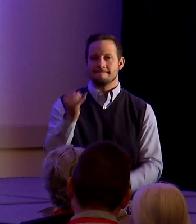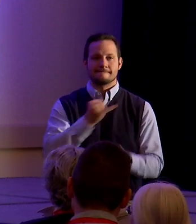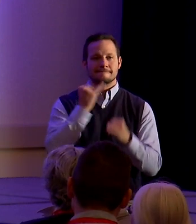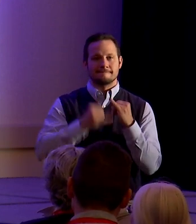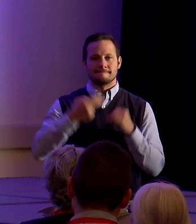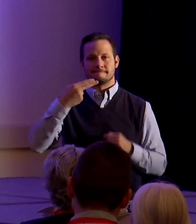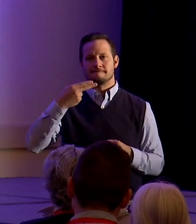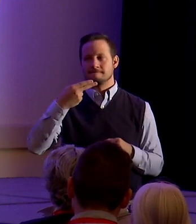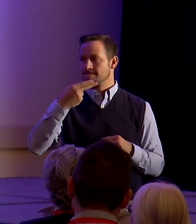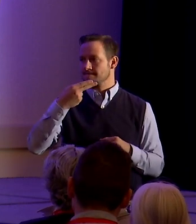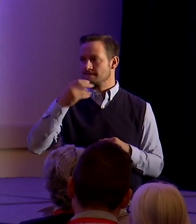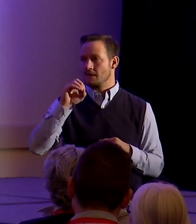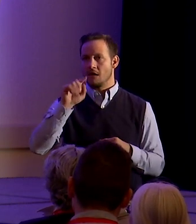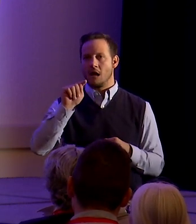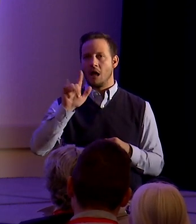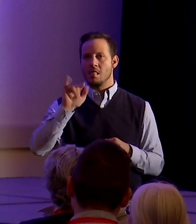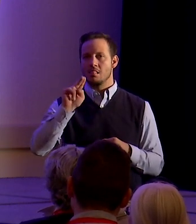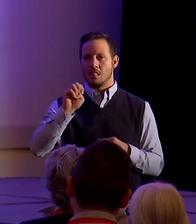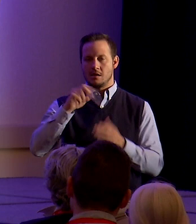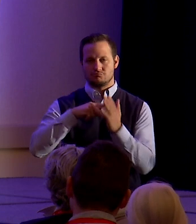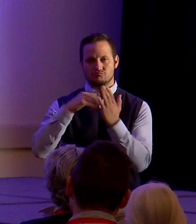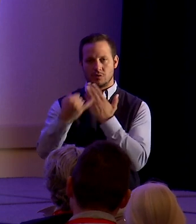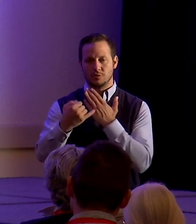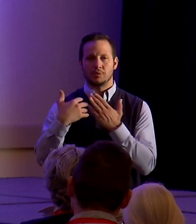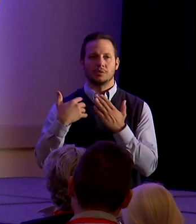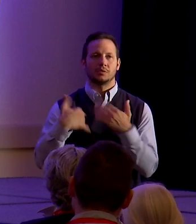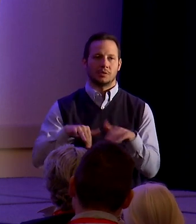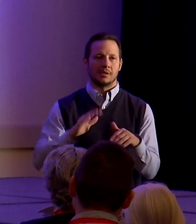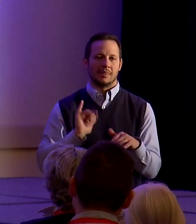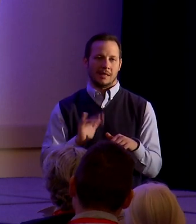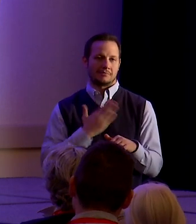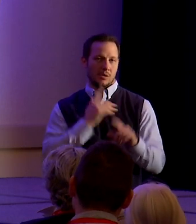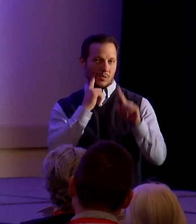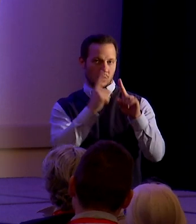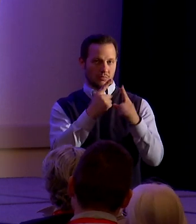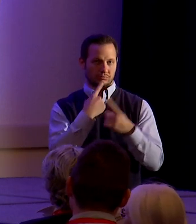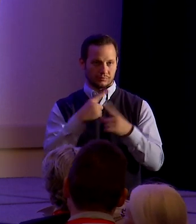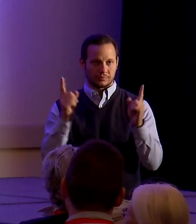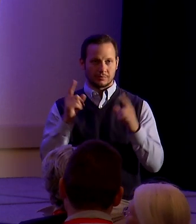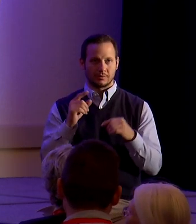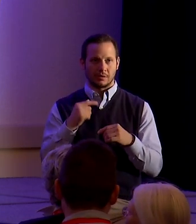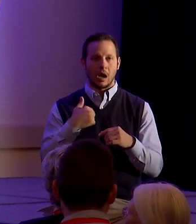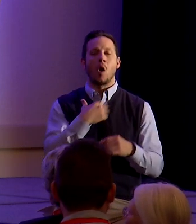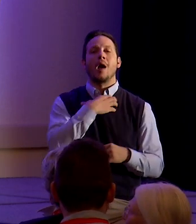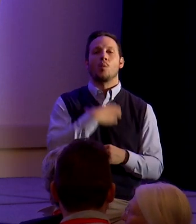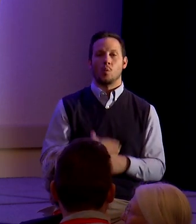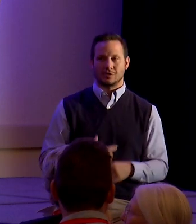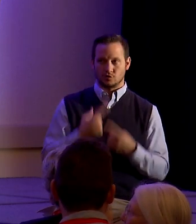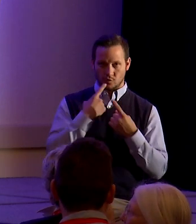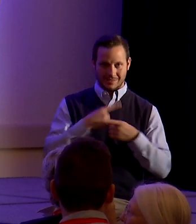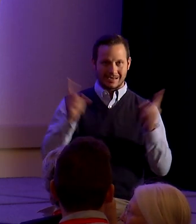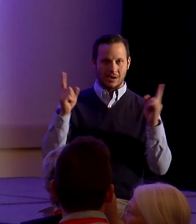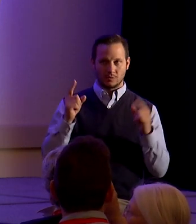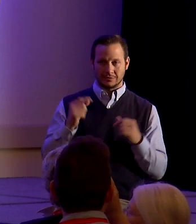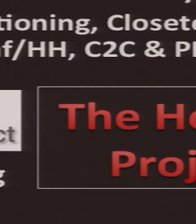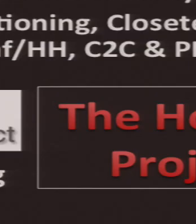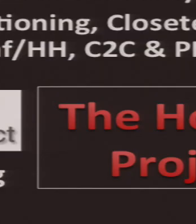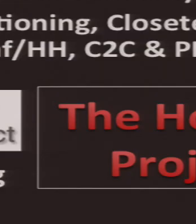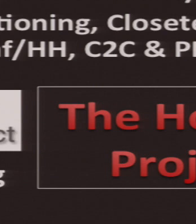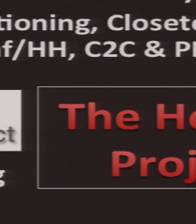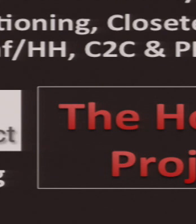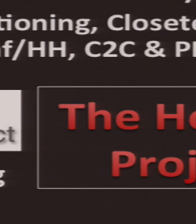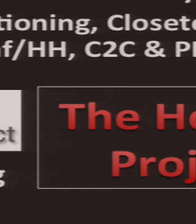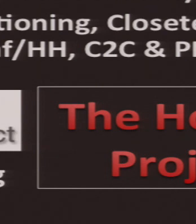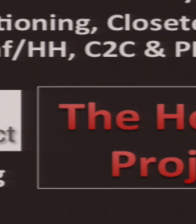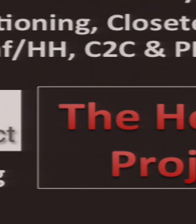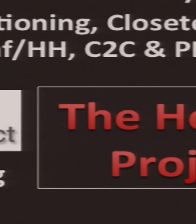Hotline Project launched today. That was the goal. Like every good plan, it gets delayed. We're a little bit behind on it, but it's coming very,